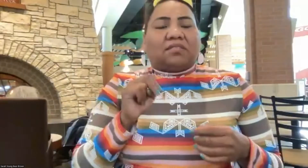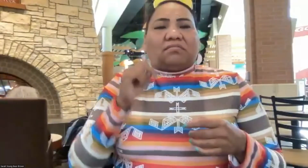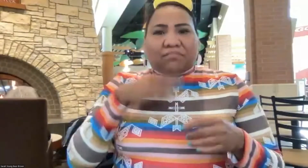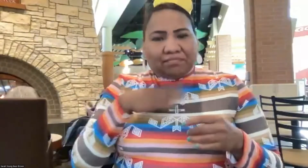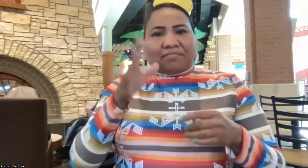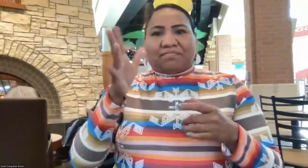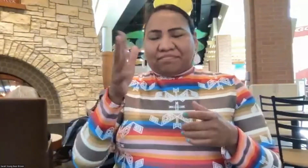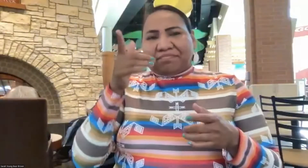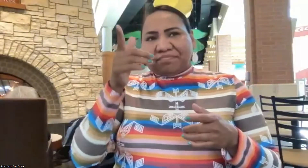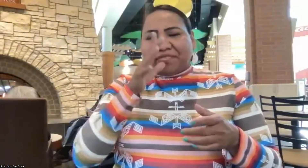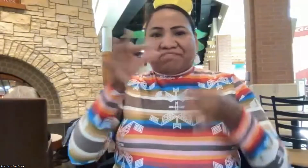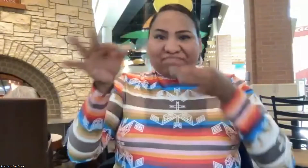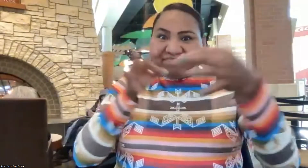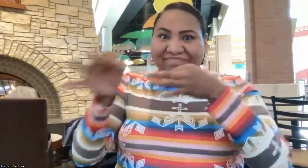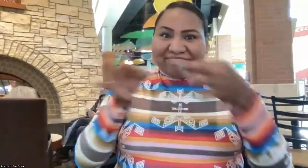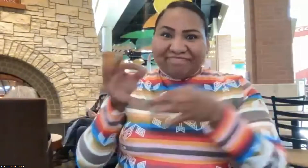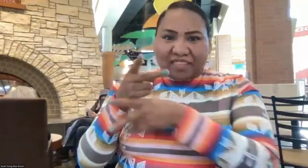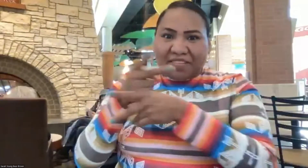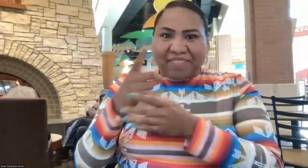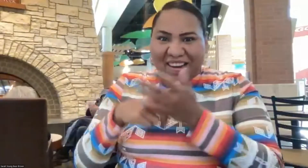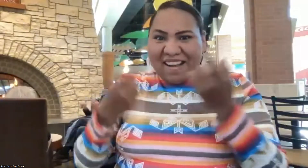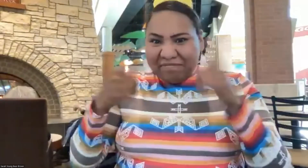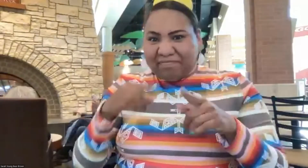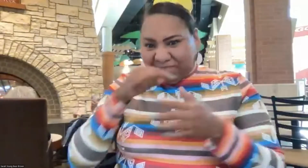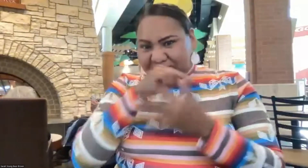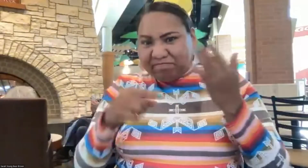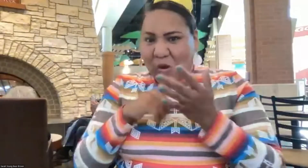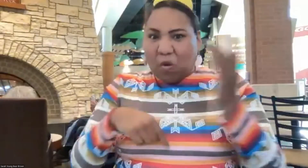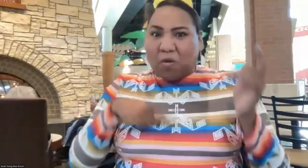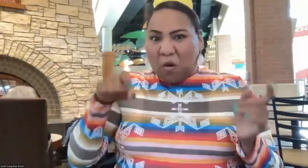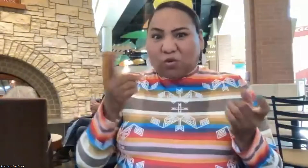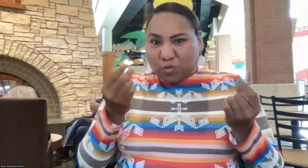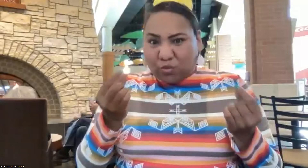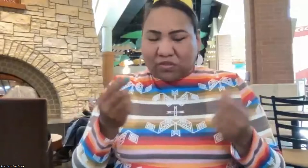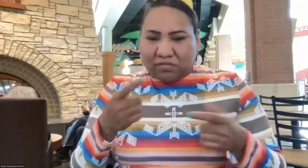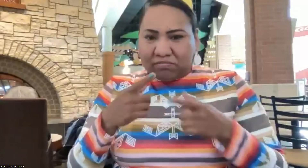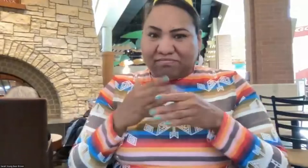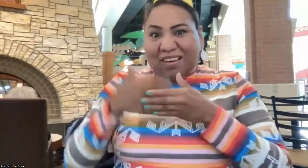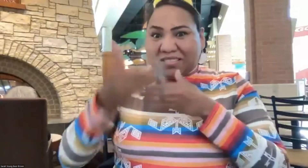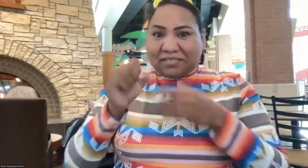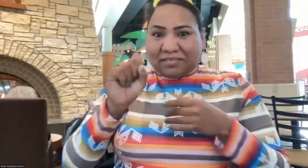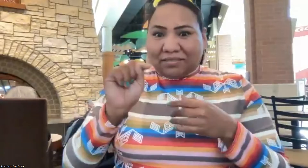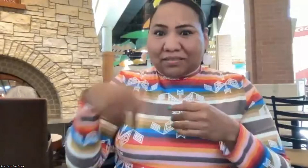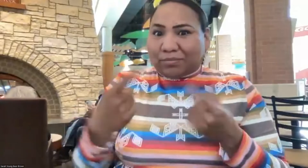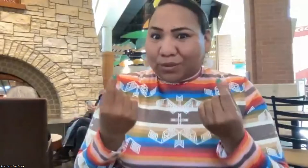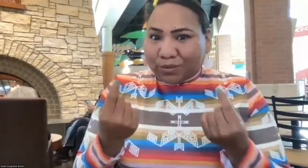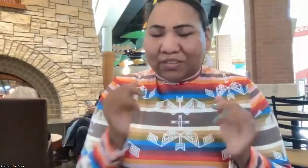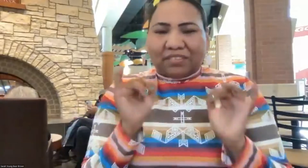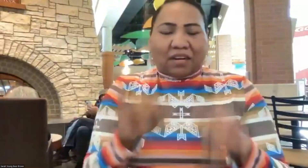because I knew that I needed that connection with my family, the dorm supervisor suggested that I do that too. And